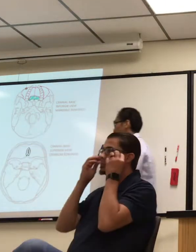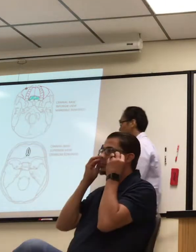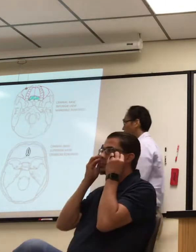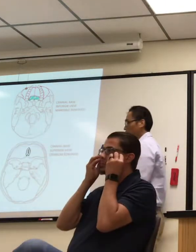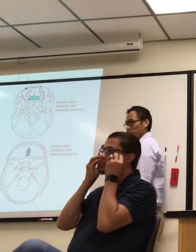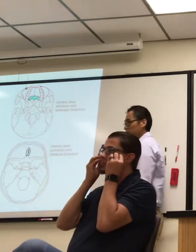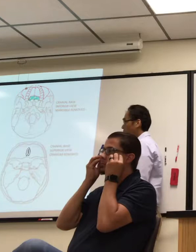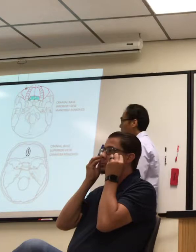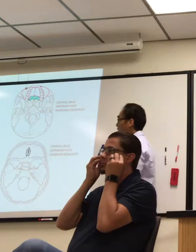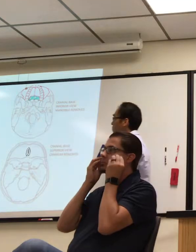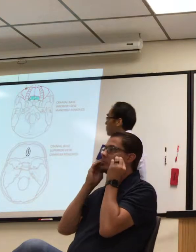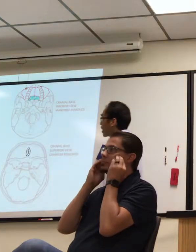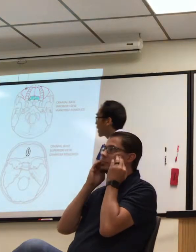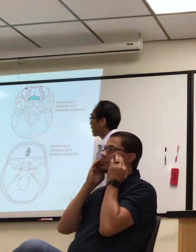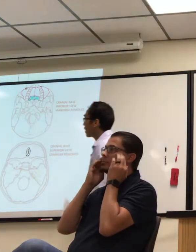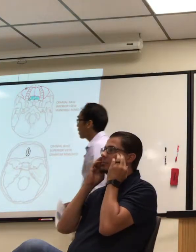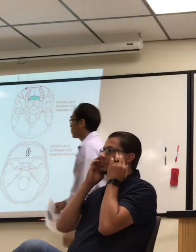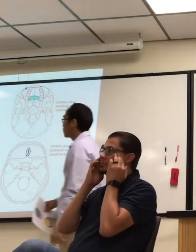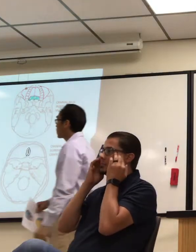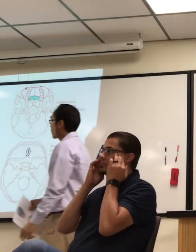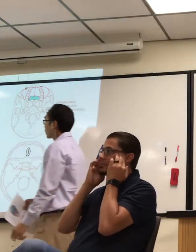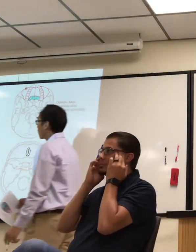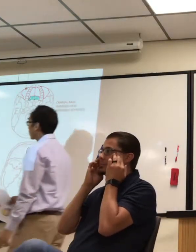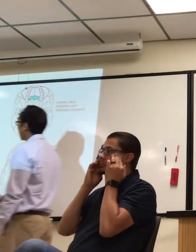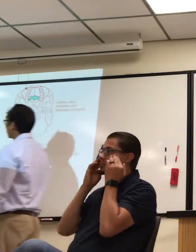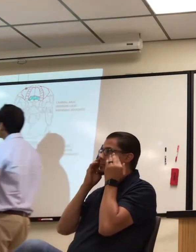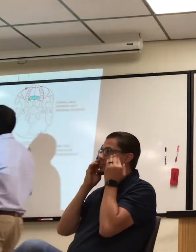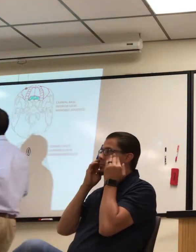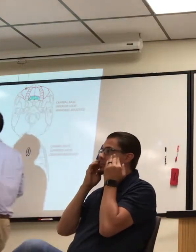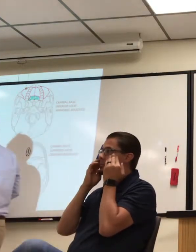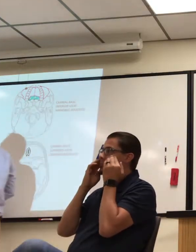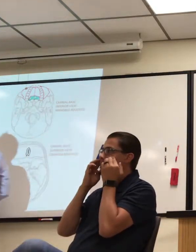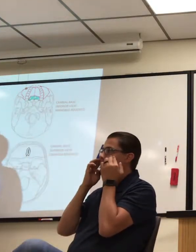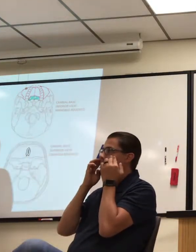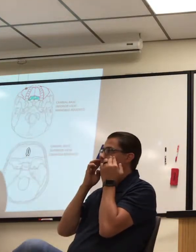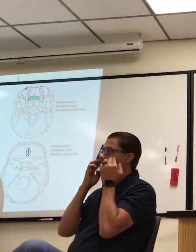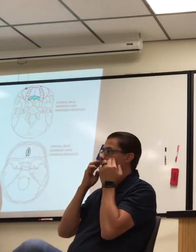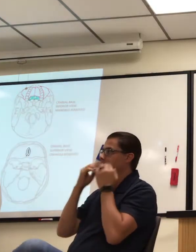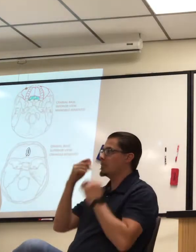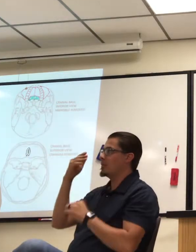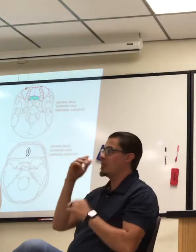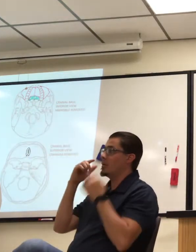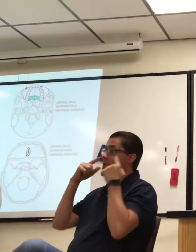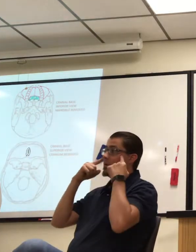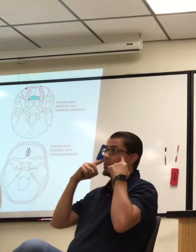That's your cheekbone from the side. And from the front, right here.